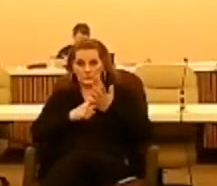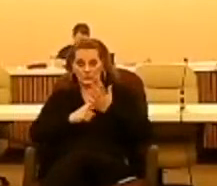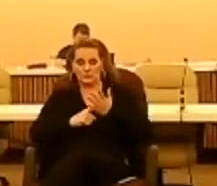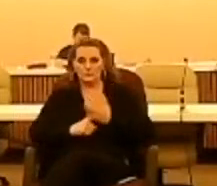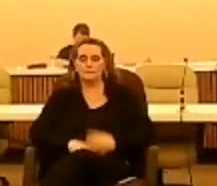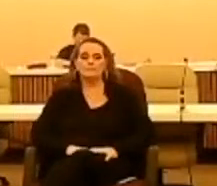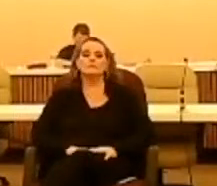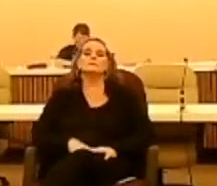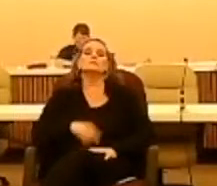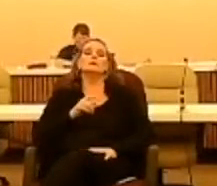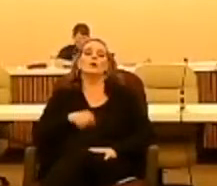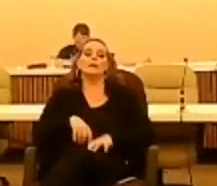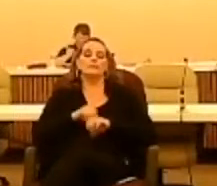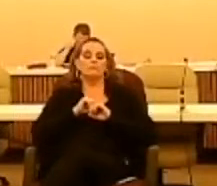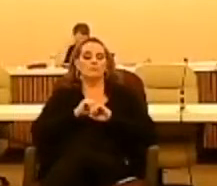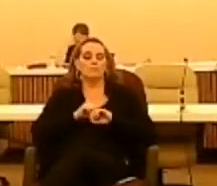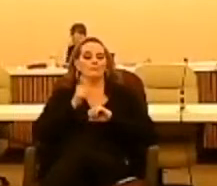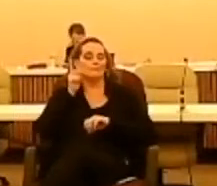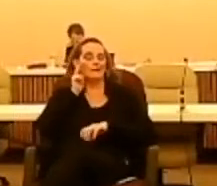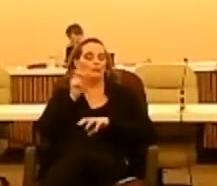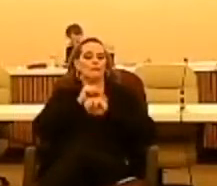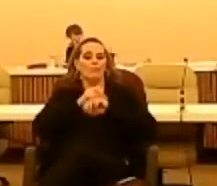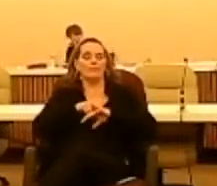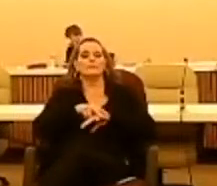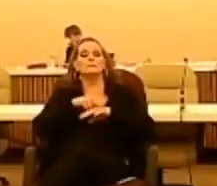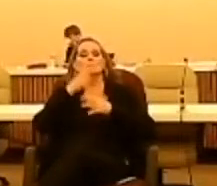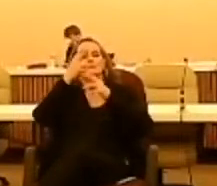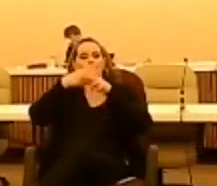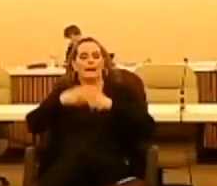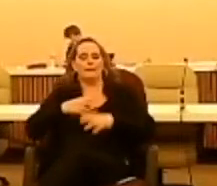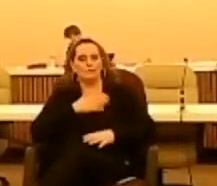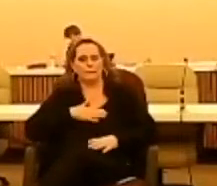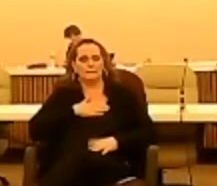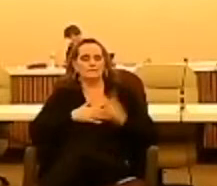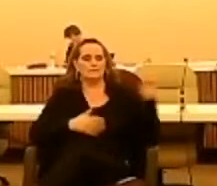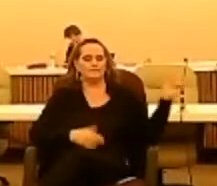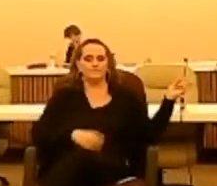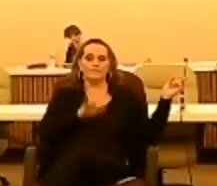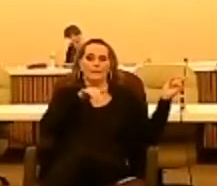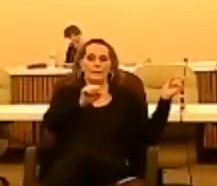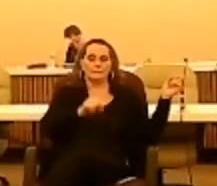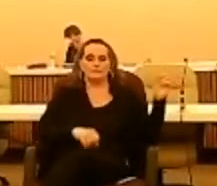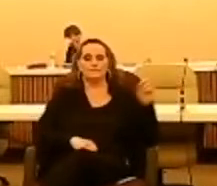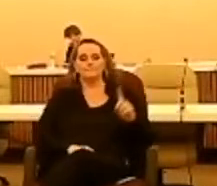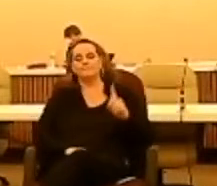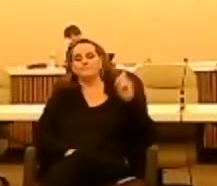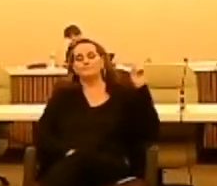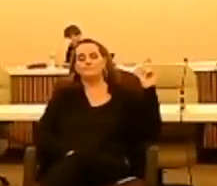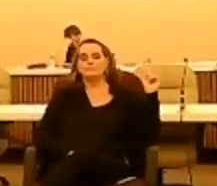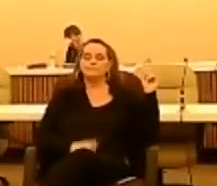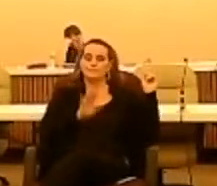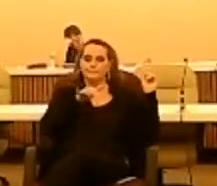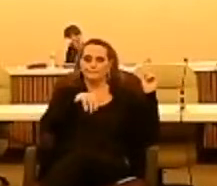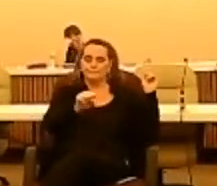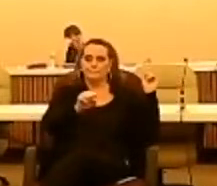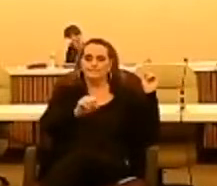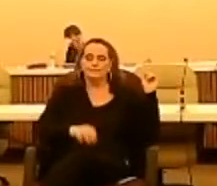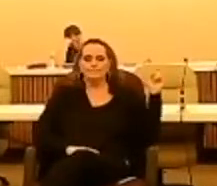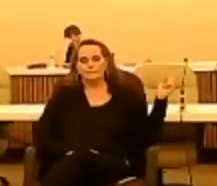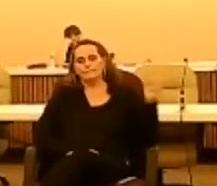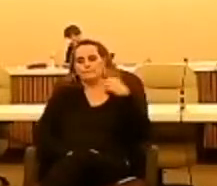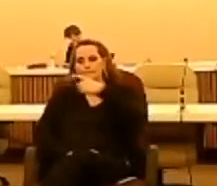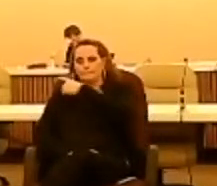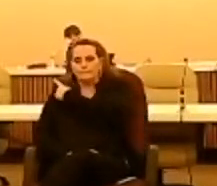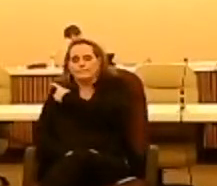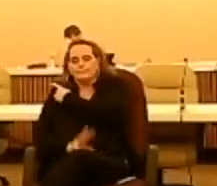Hearing none, please call the roll. Councilmember Barley, Aye. Councilmember Stafford, Aye.